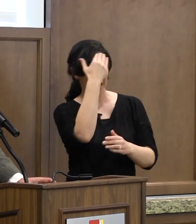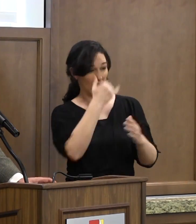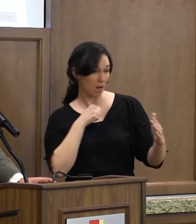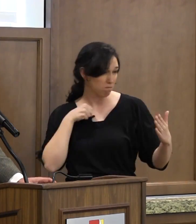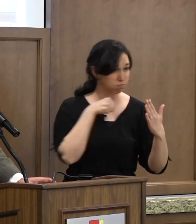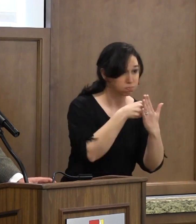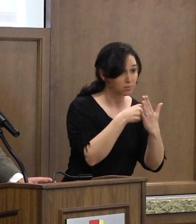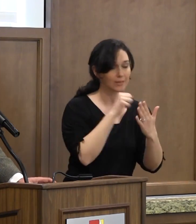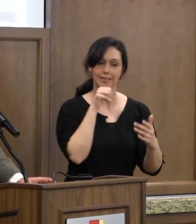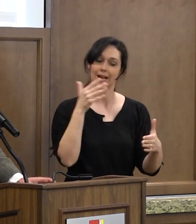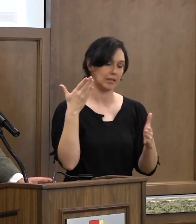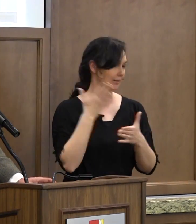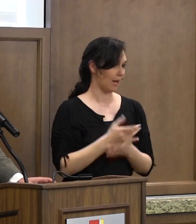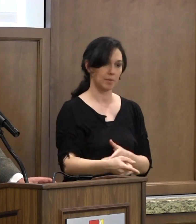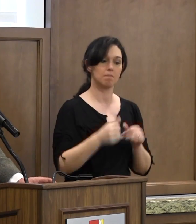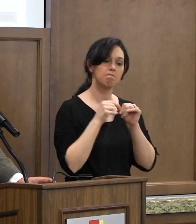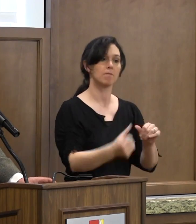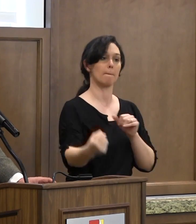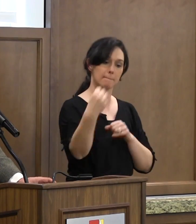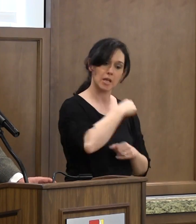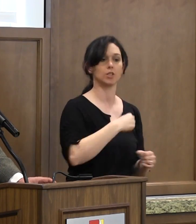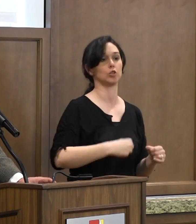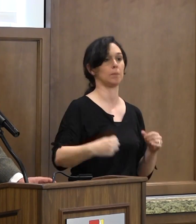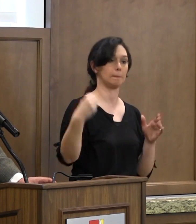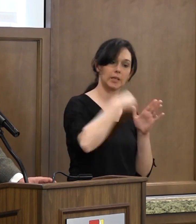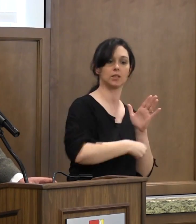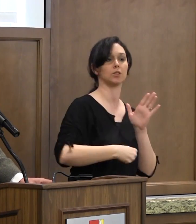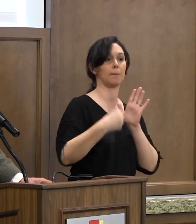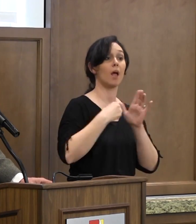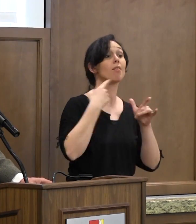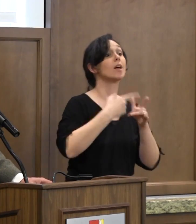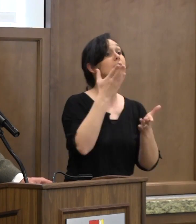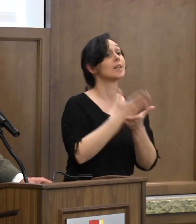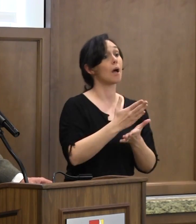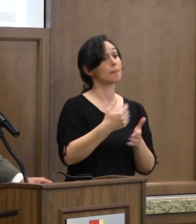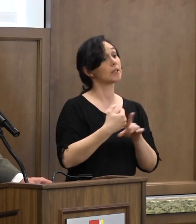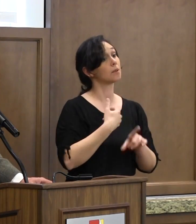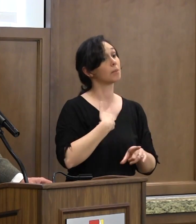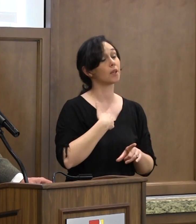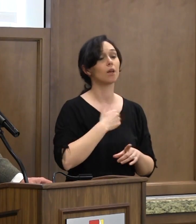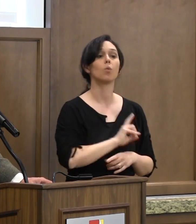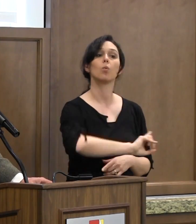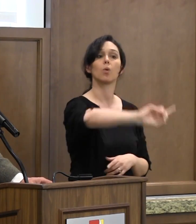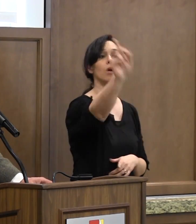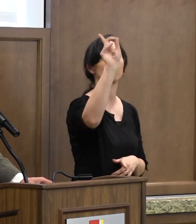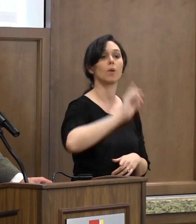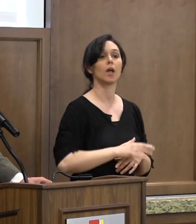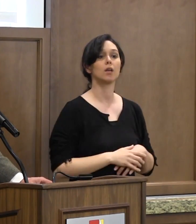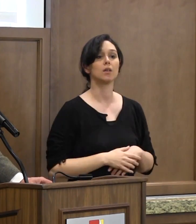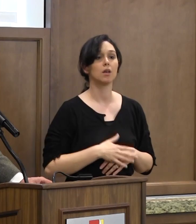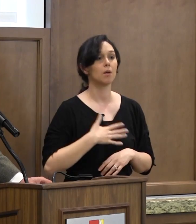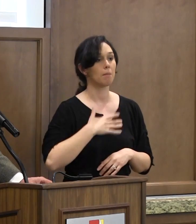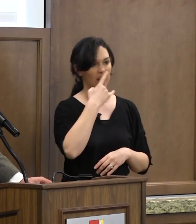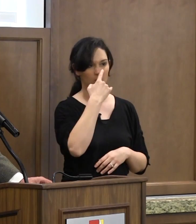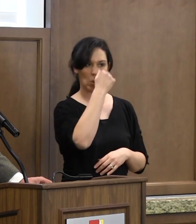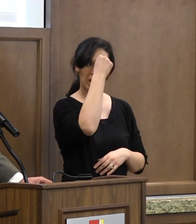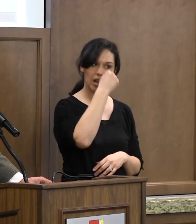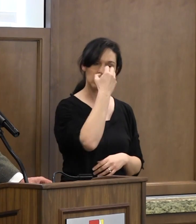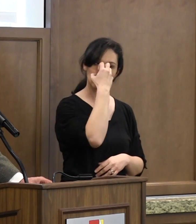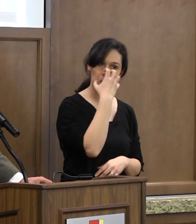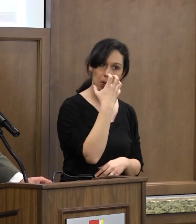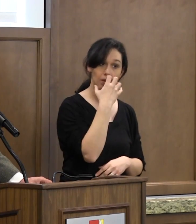It did not stop him from repeatedly punching me. Then he stopped hitting me and walked away. My nose was cut and